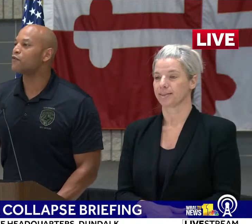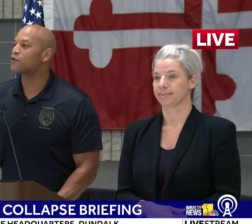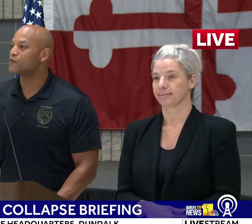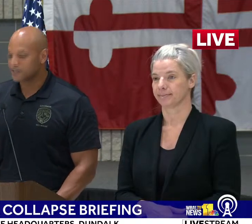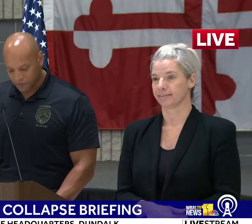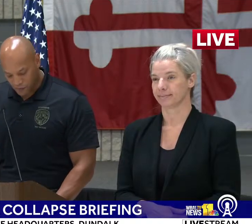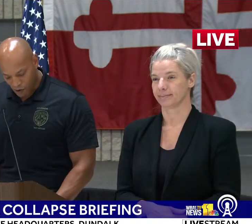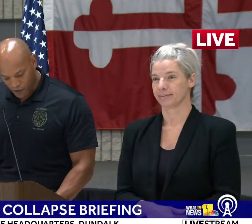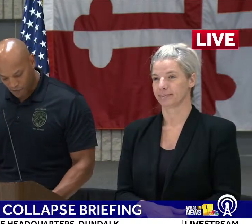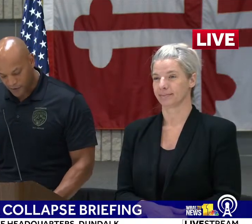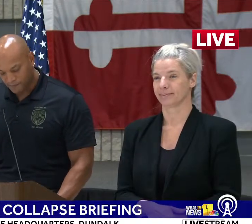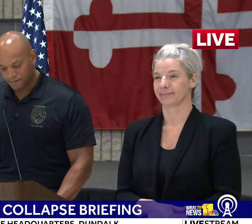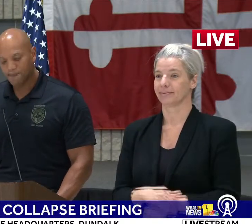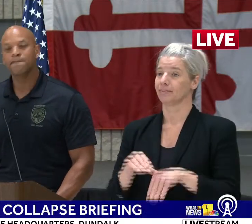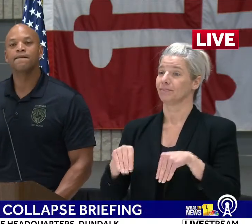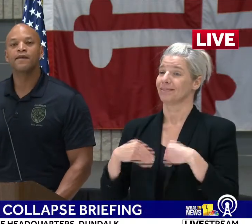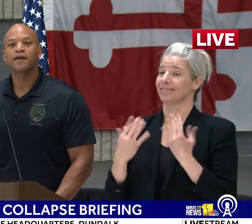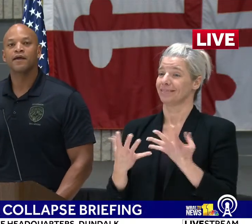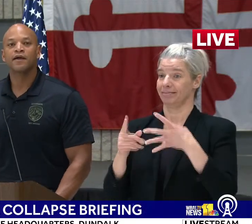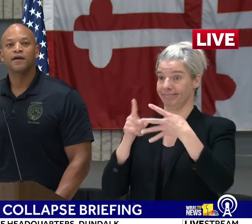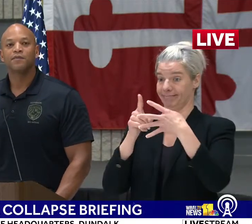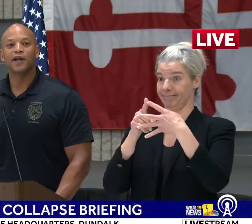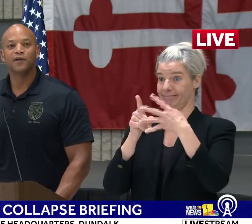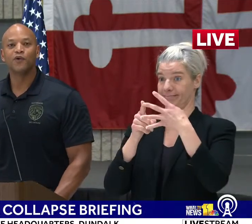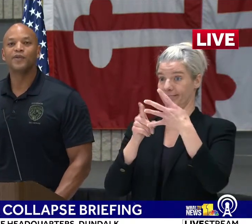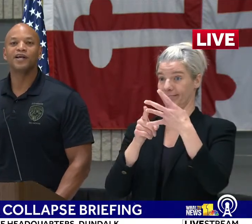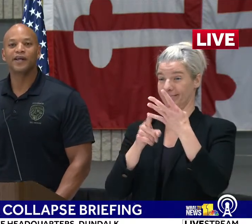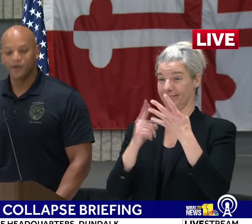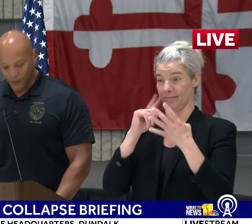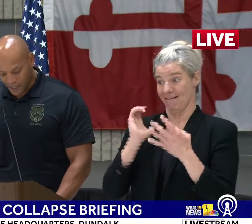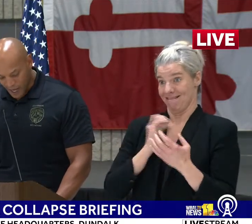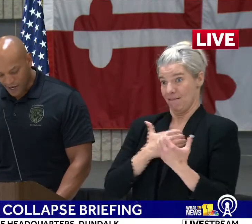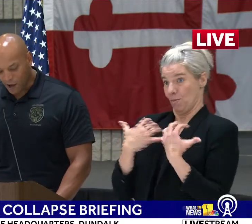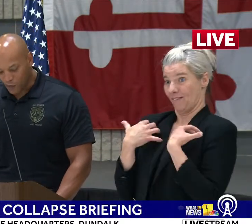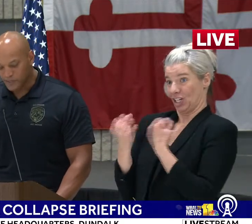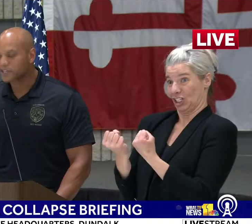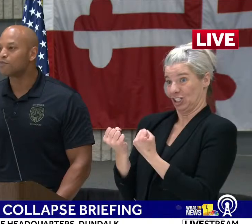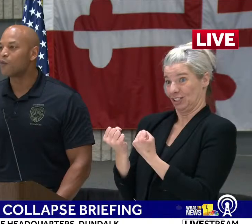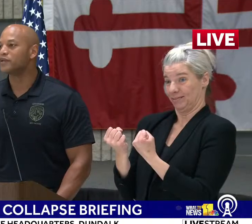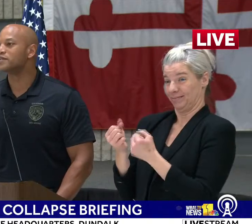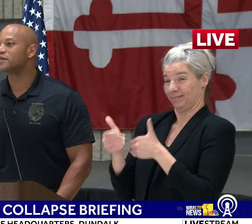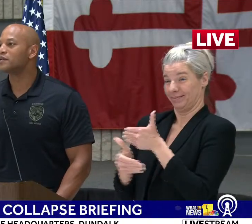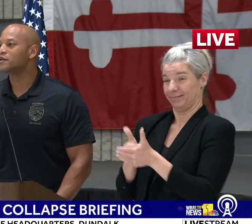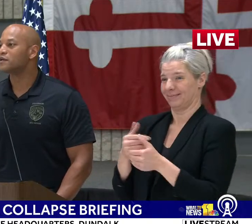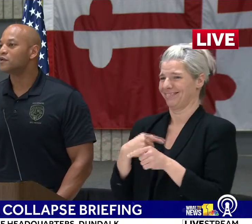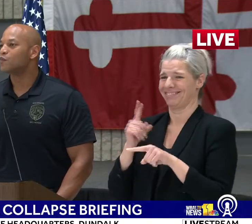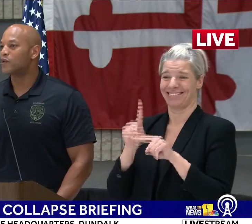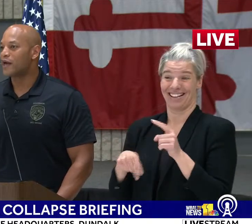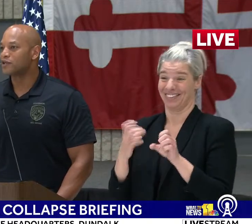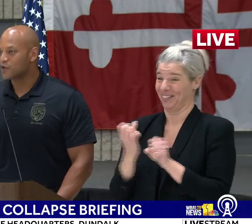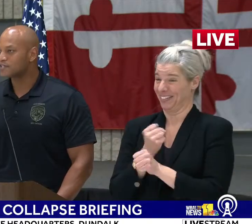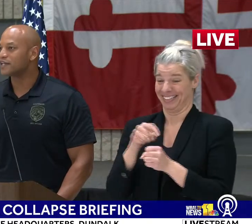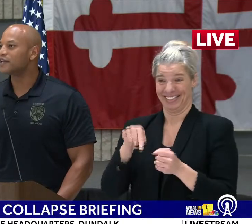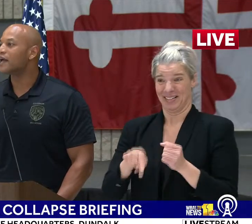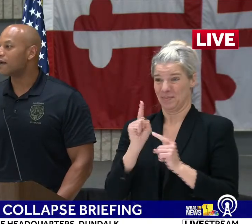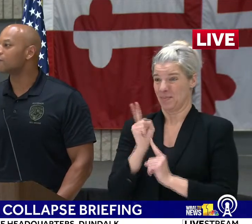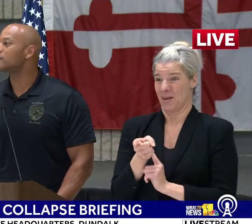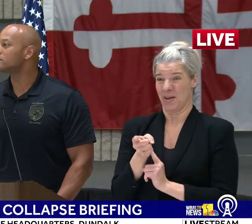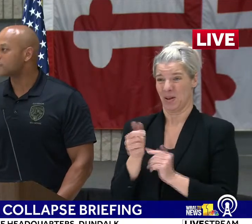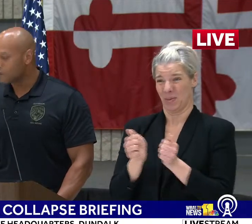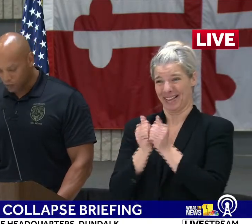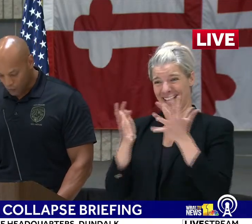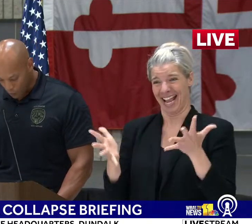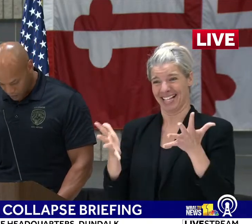So we've laid out the four directives for our recovery. But I do want to be clear, we cannot win this moment without